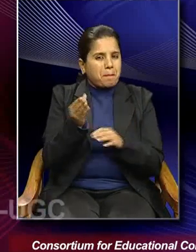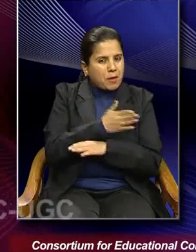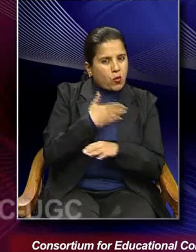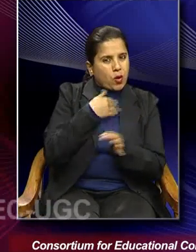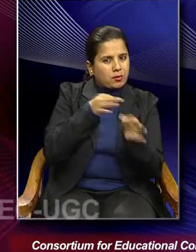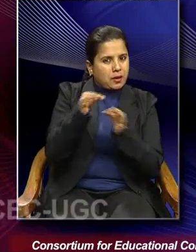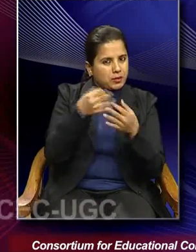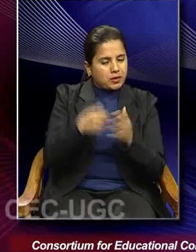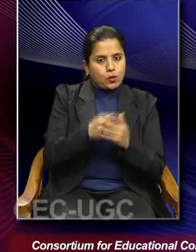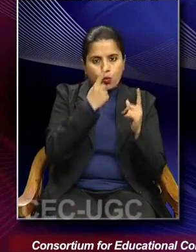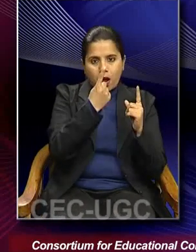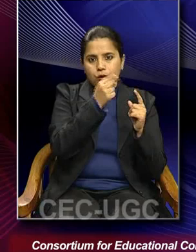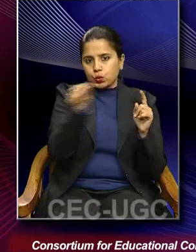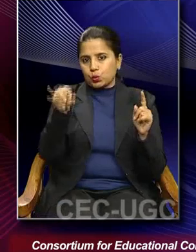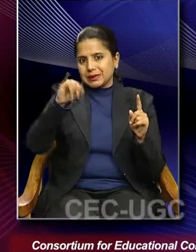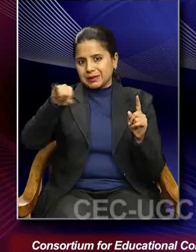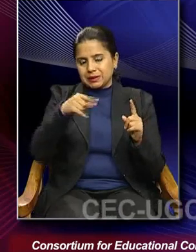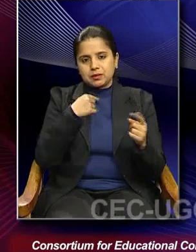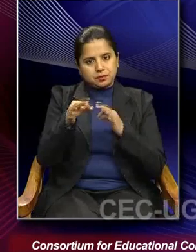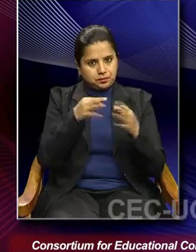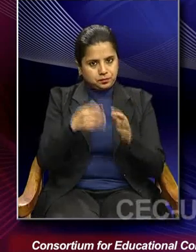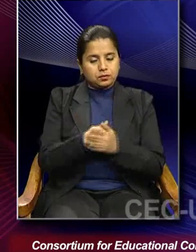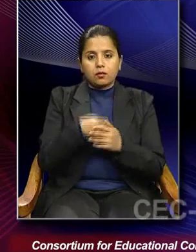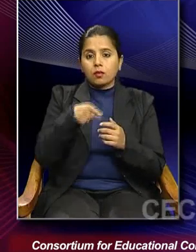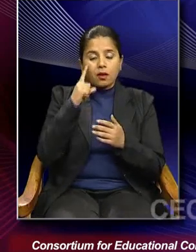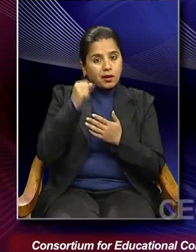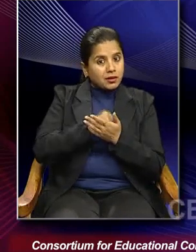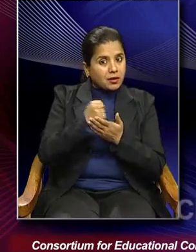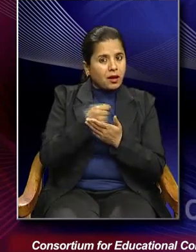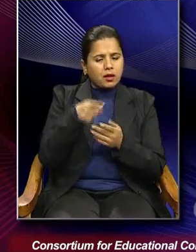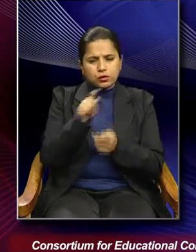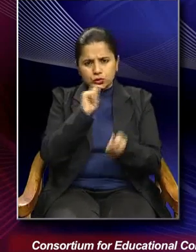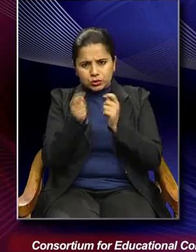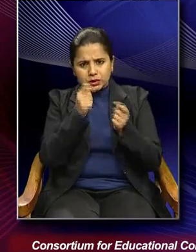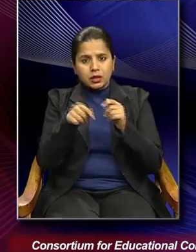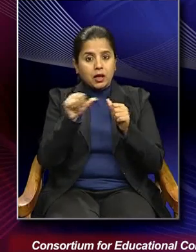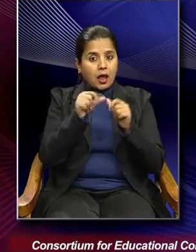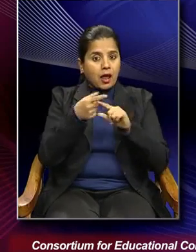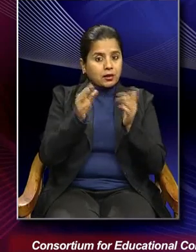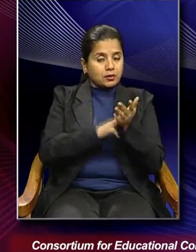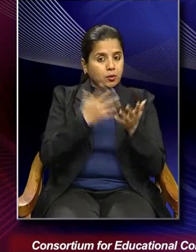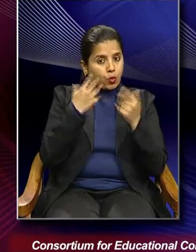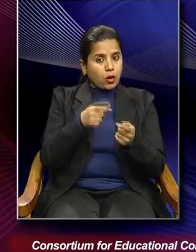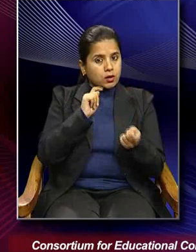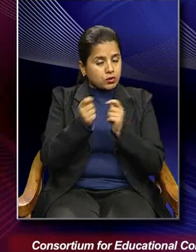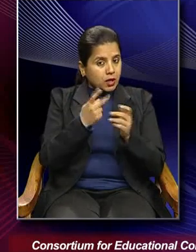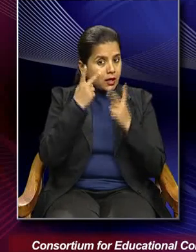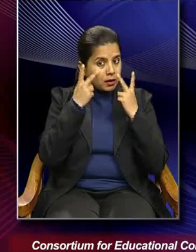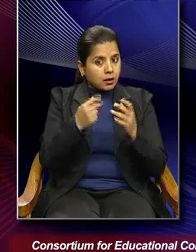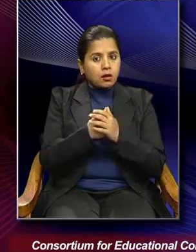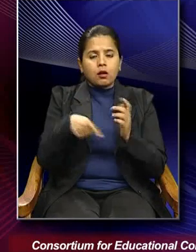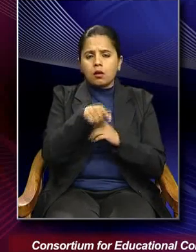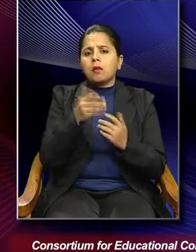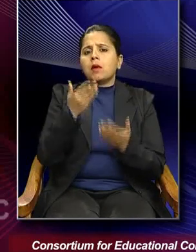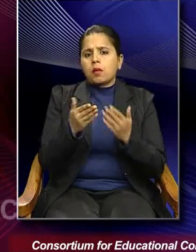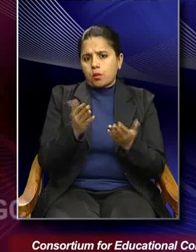discussed from 1 to 6. By trying to modify these axioms, it becomes